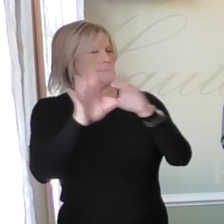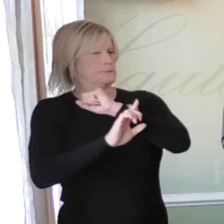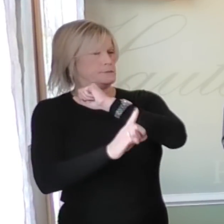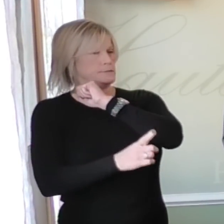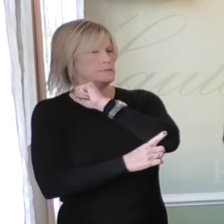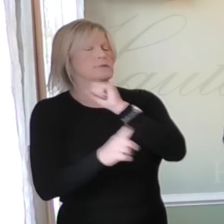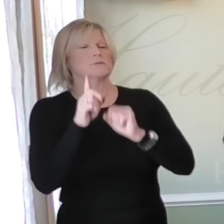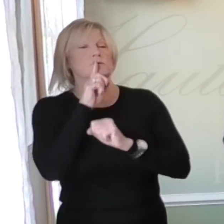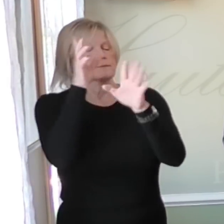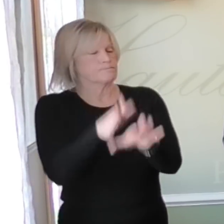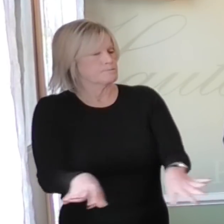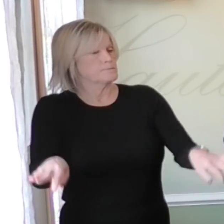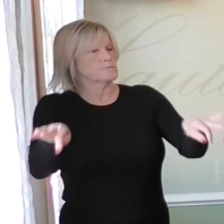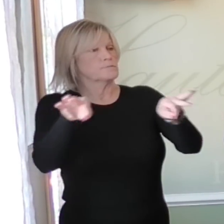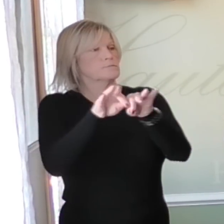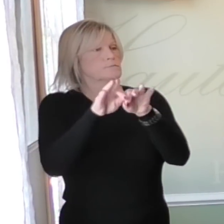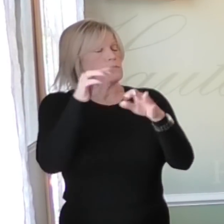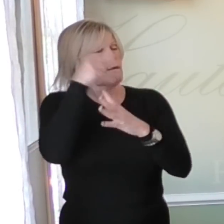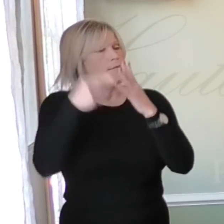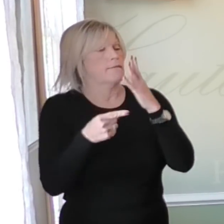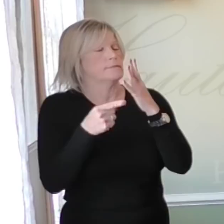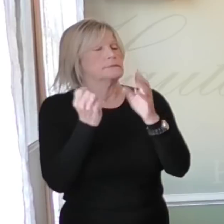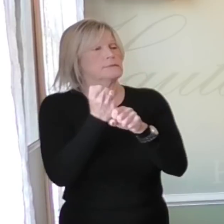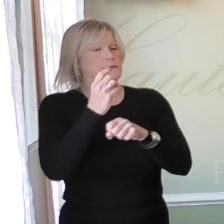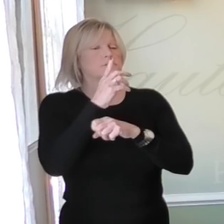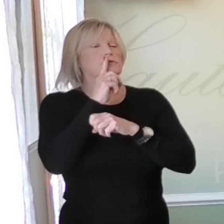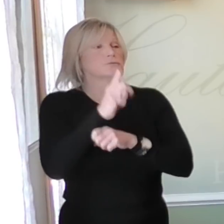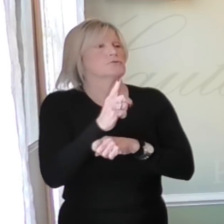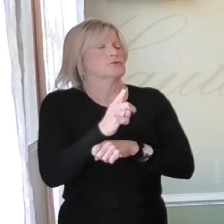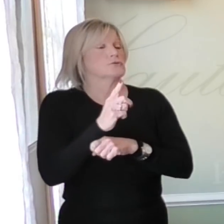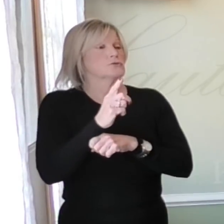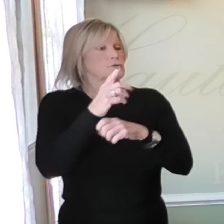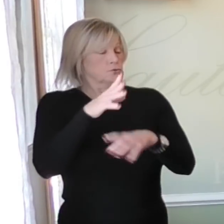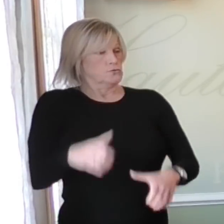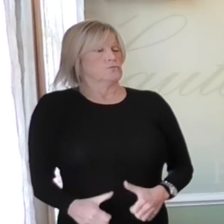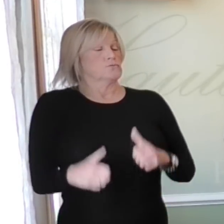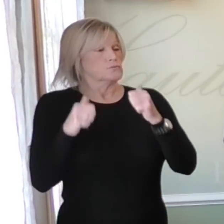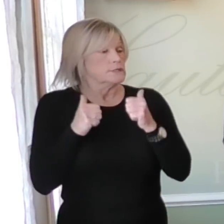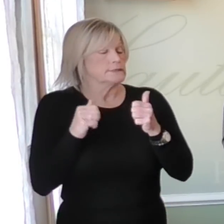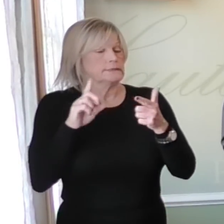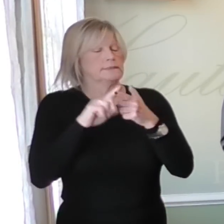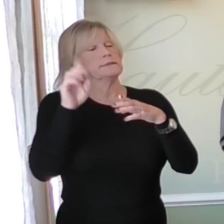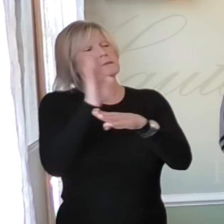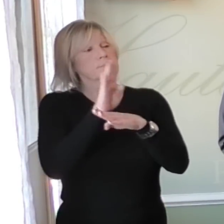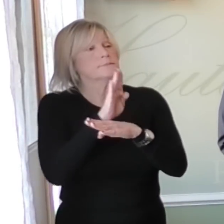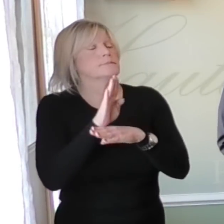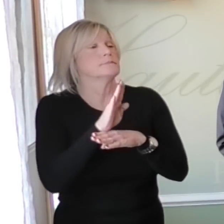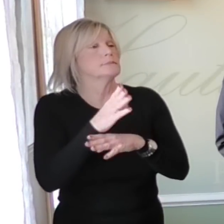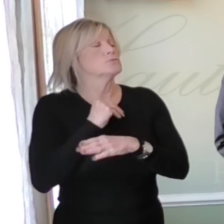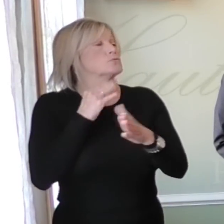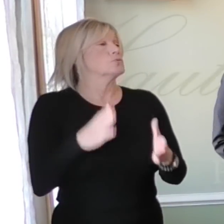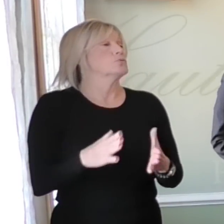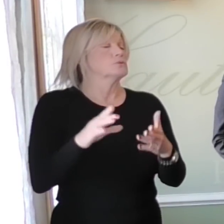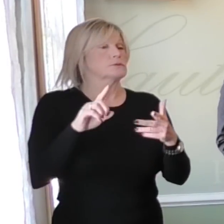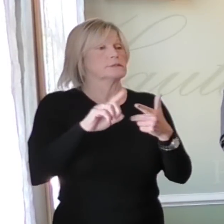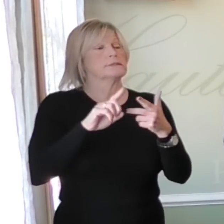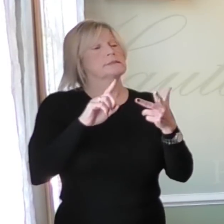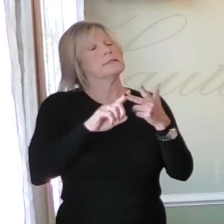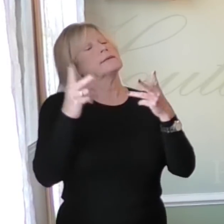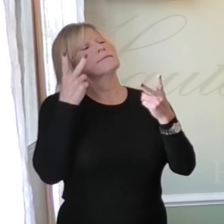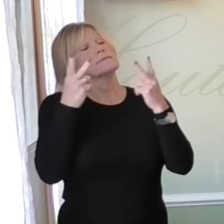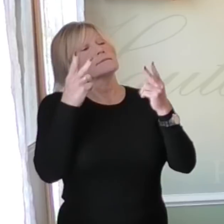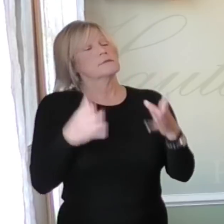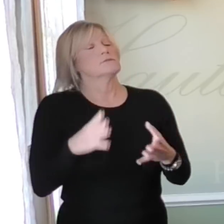a critical element to ensuring the safety of our residents, business owners, and visitors